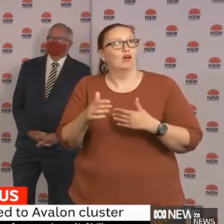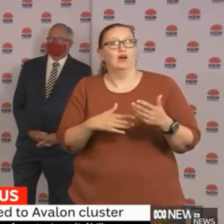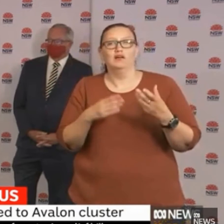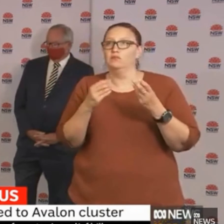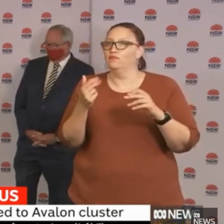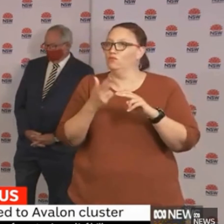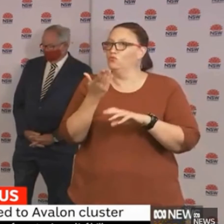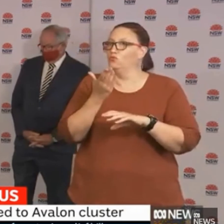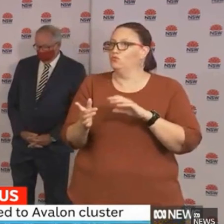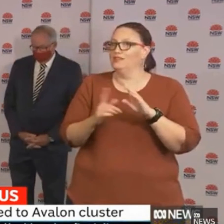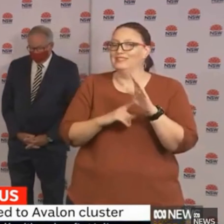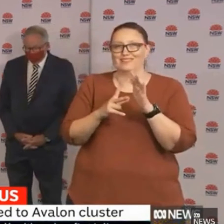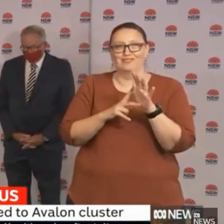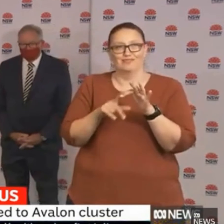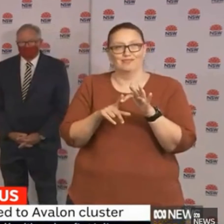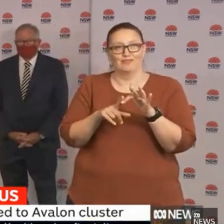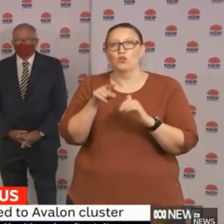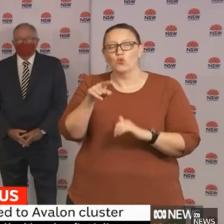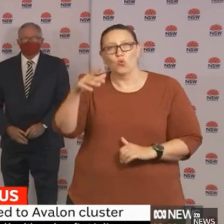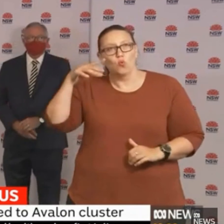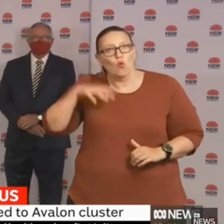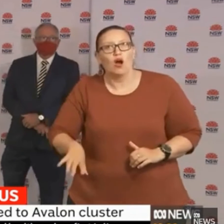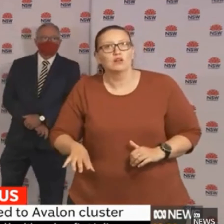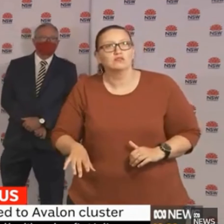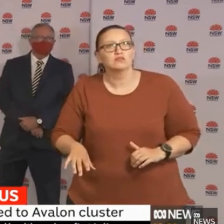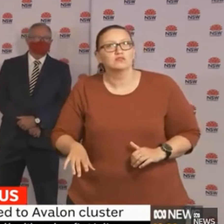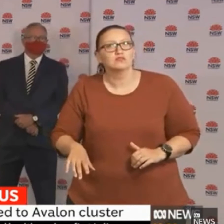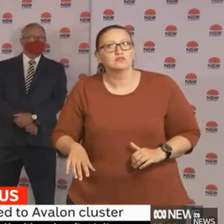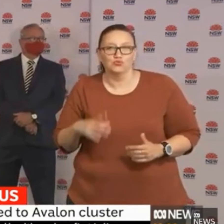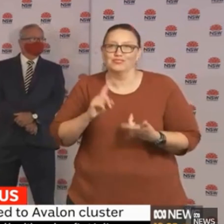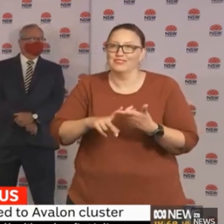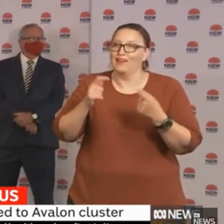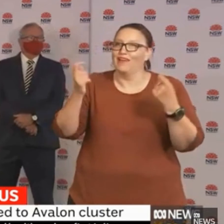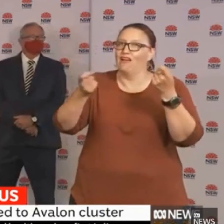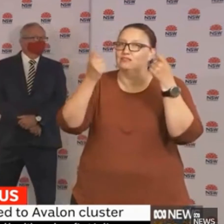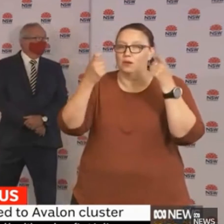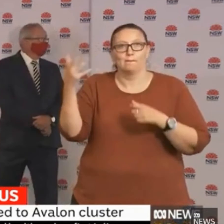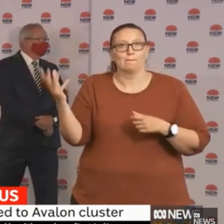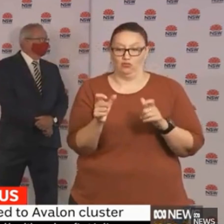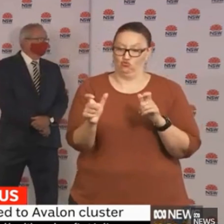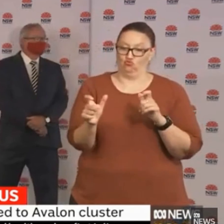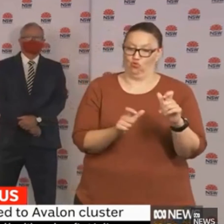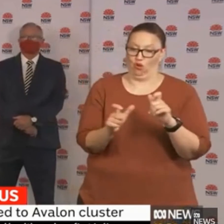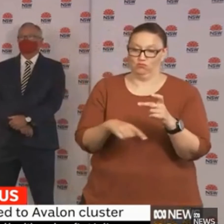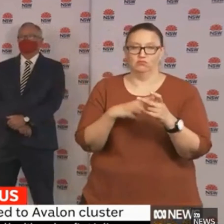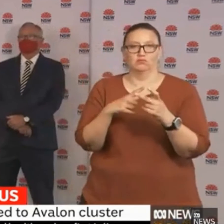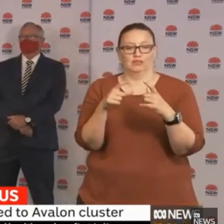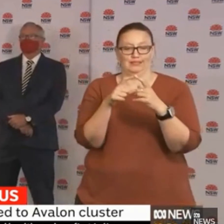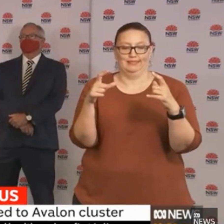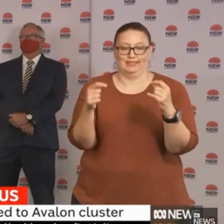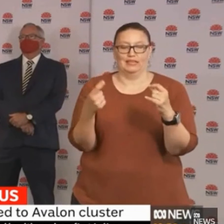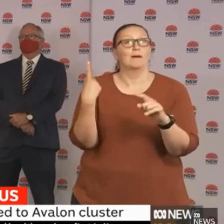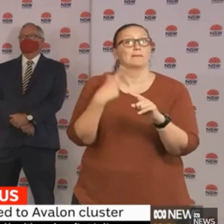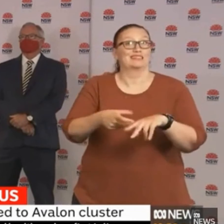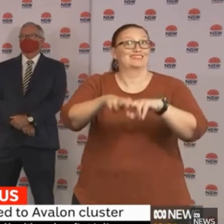it's controlled, ticketed and seated, we don't recommend those events going on. Now, Health had already provided that advice to